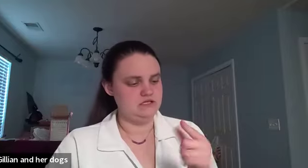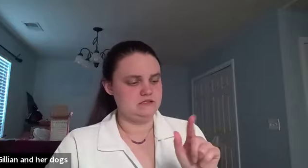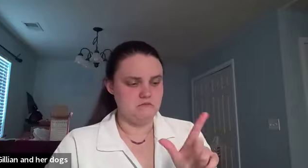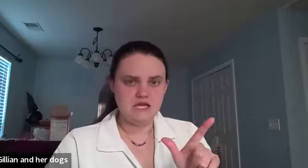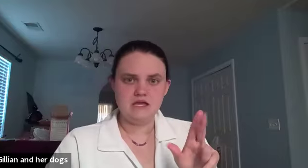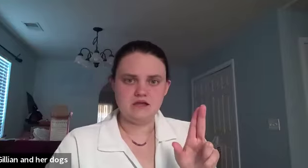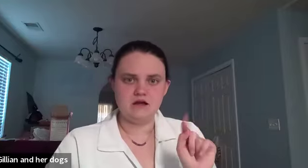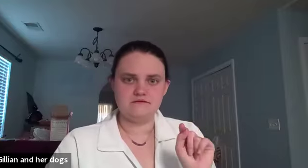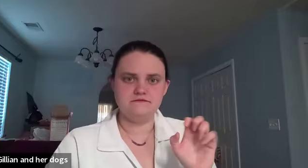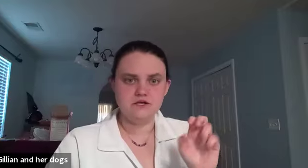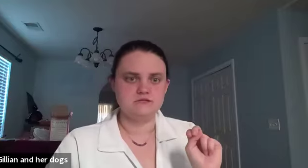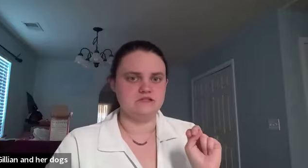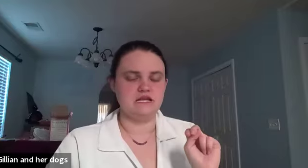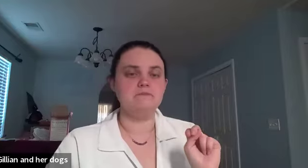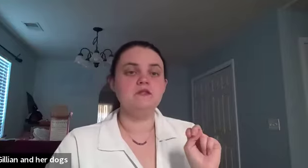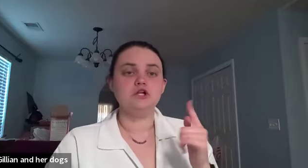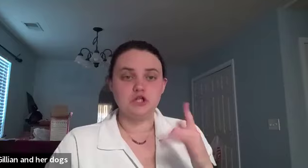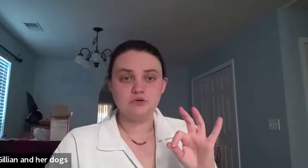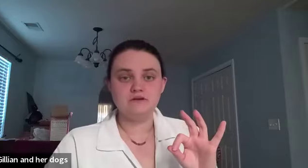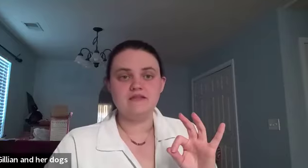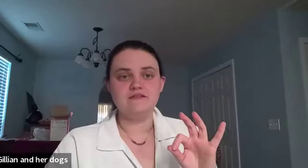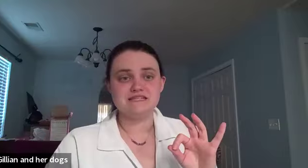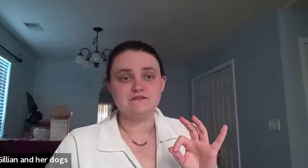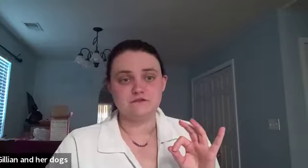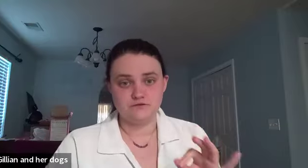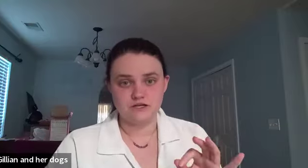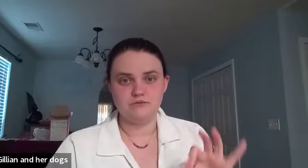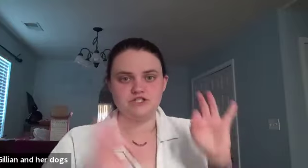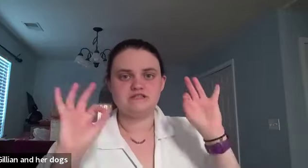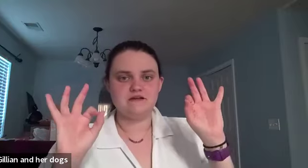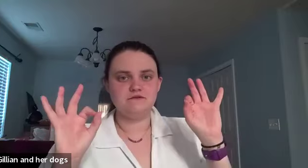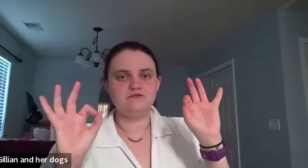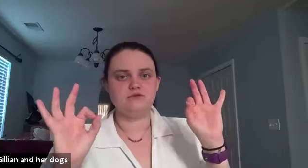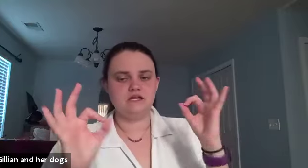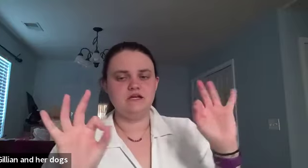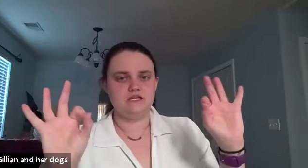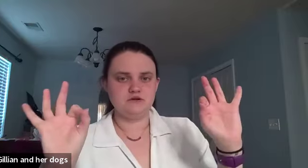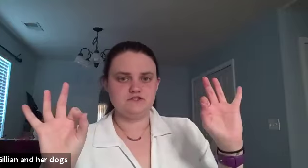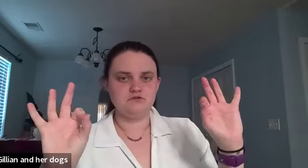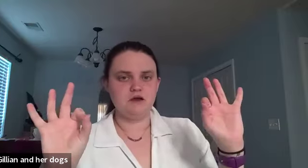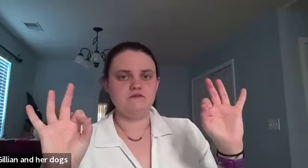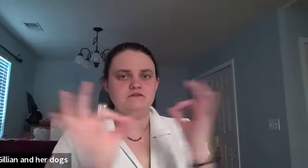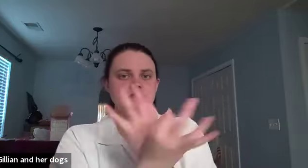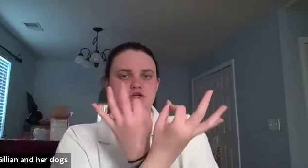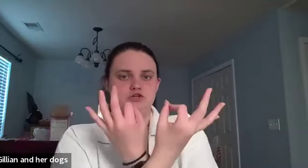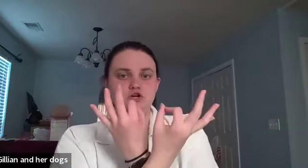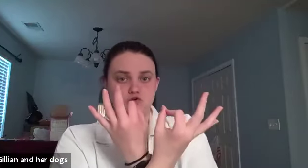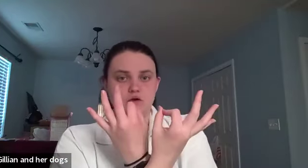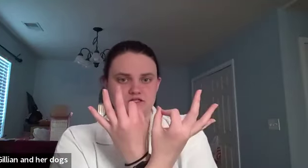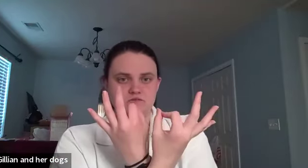Goodness me, I cannot finger spell today. Gluten, and then the sign for free, which the sign for free is you have two F's. You're going to cross them